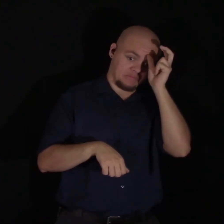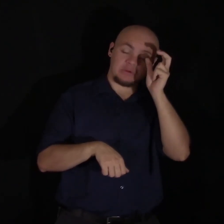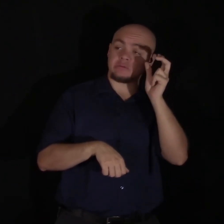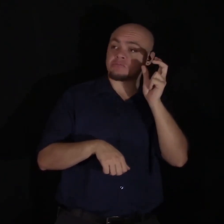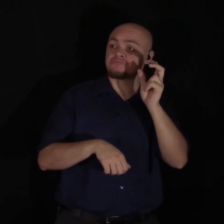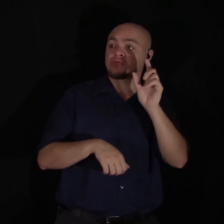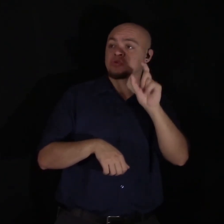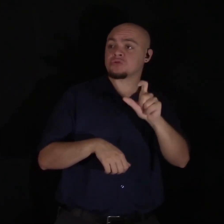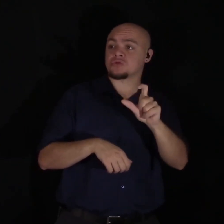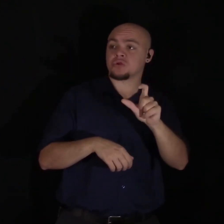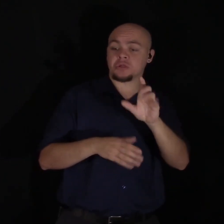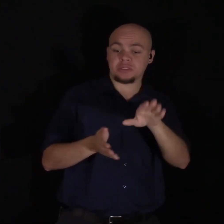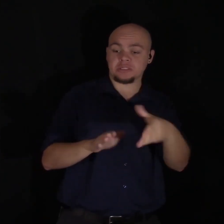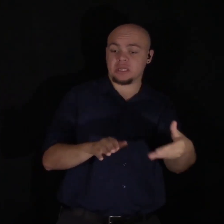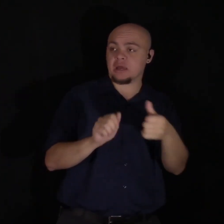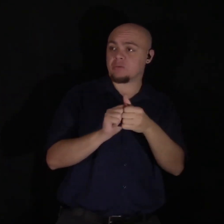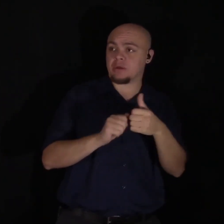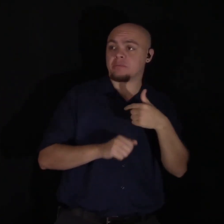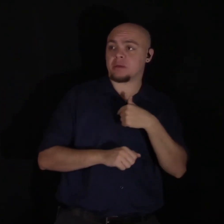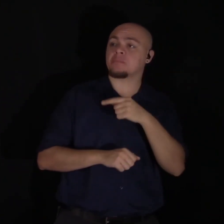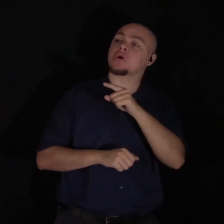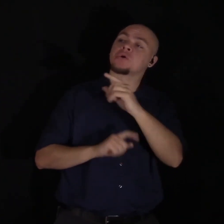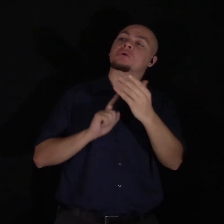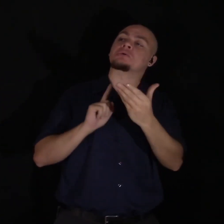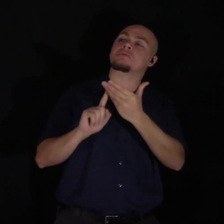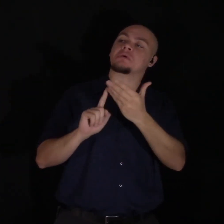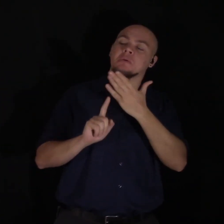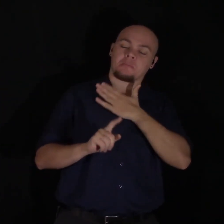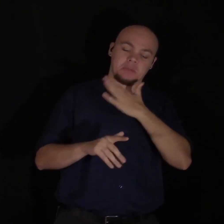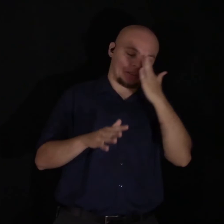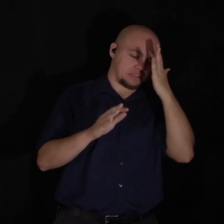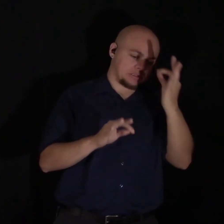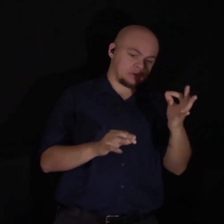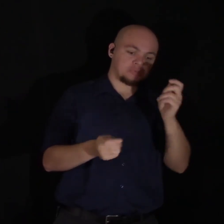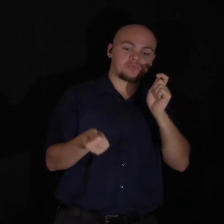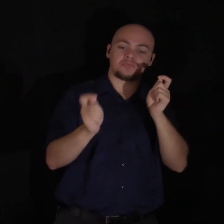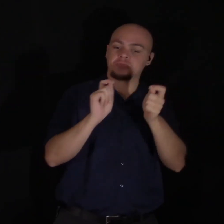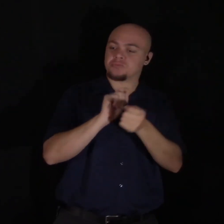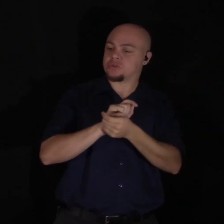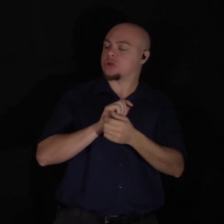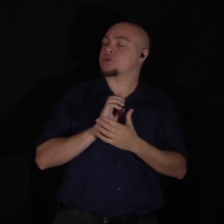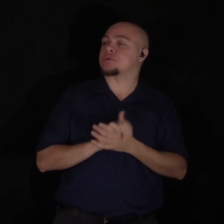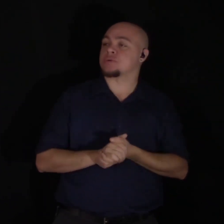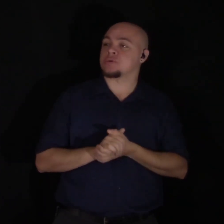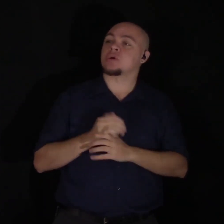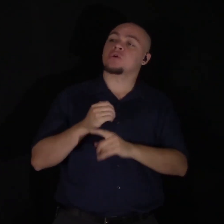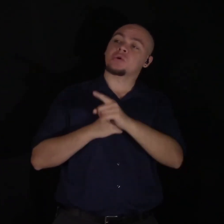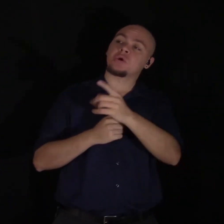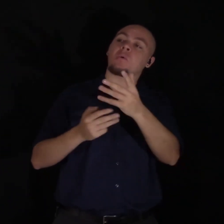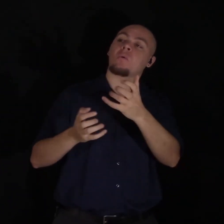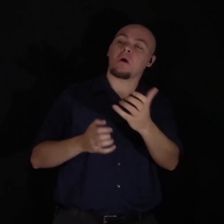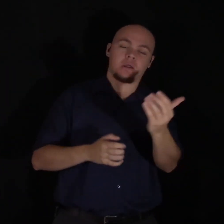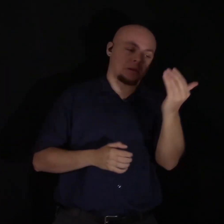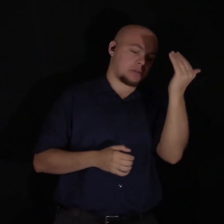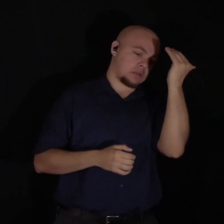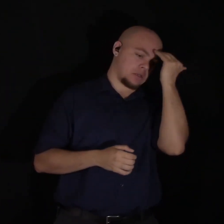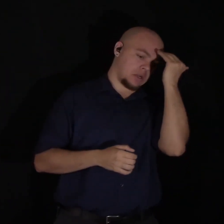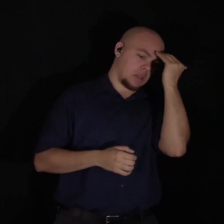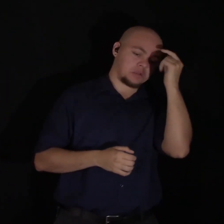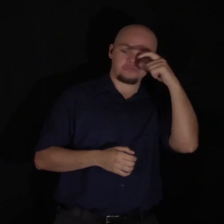have won me to alter my determination. You seek for knowledge and wisdom, as I once did,